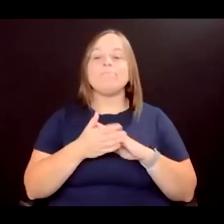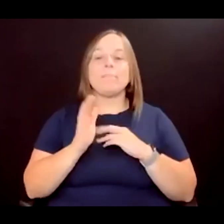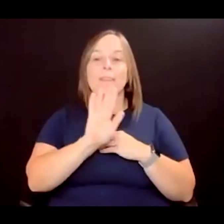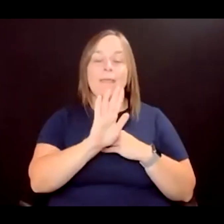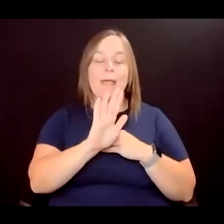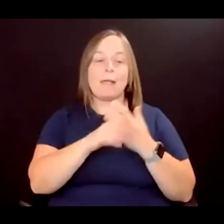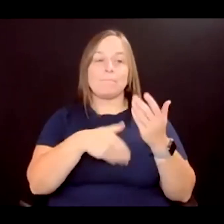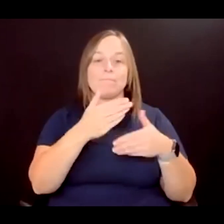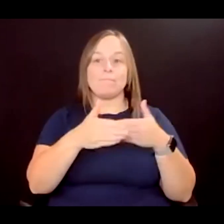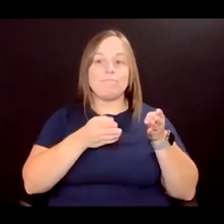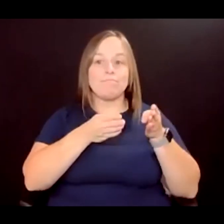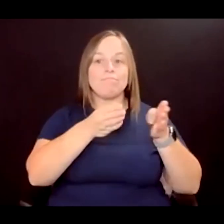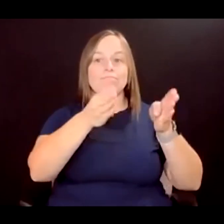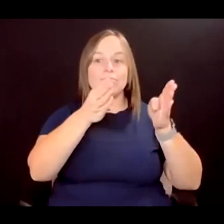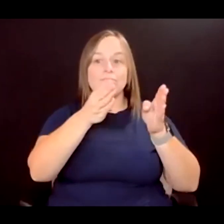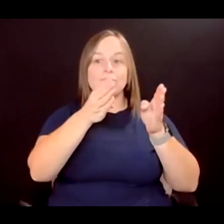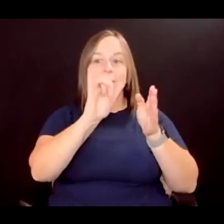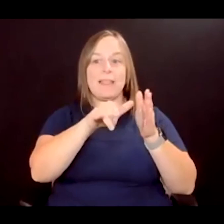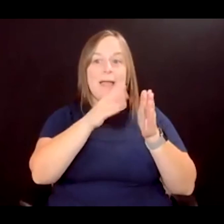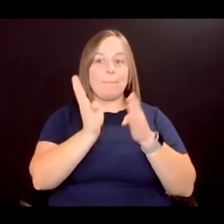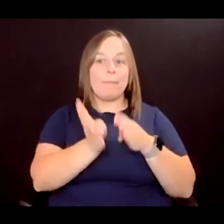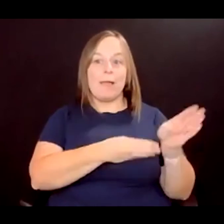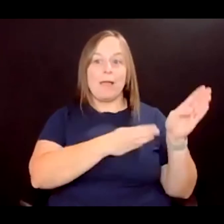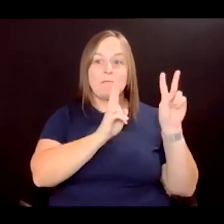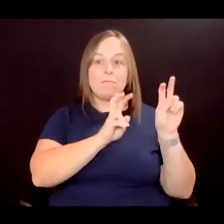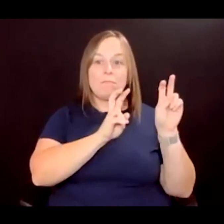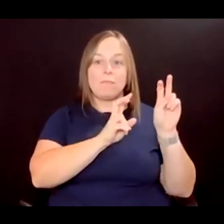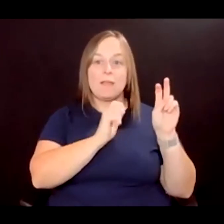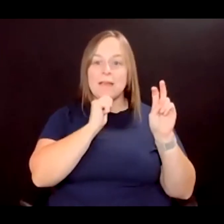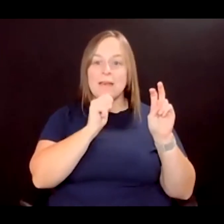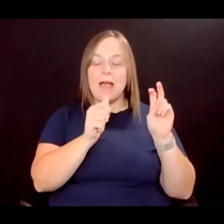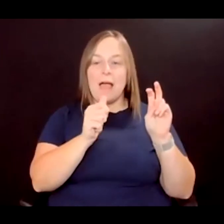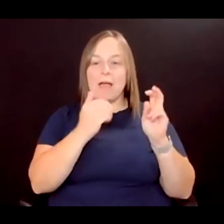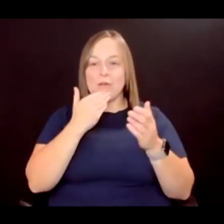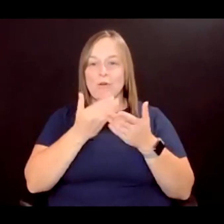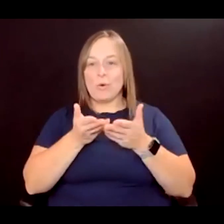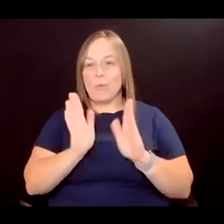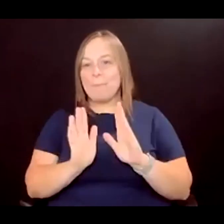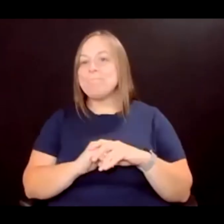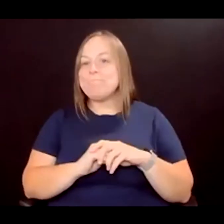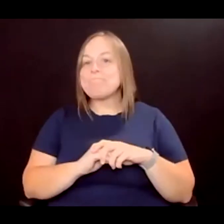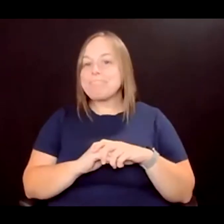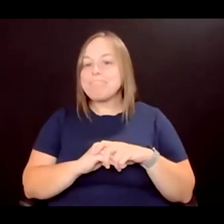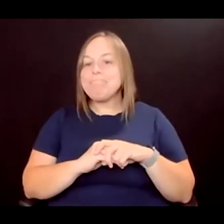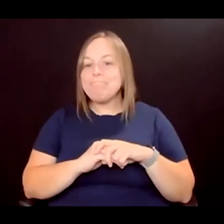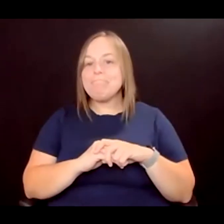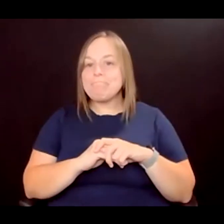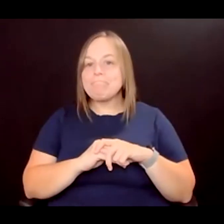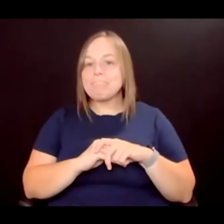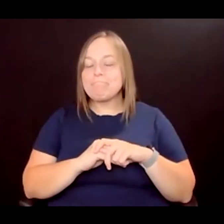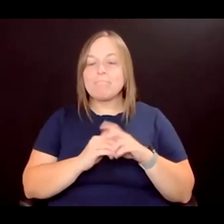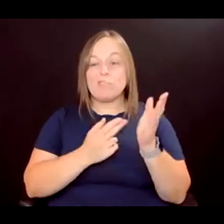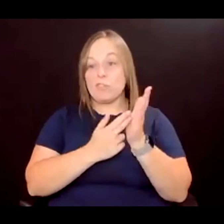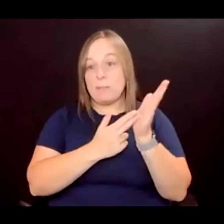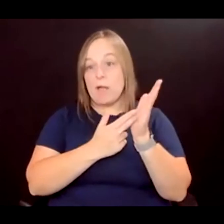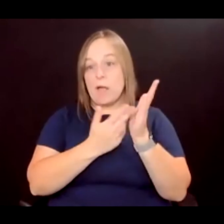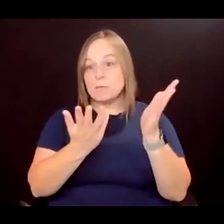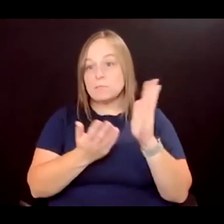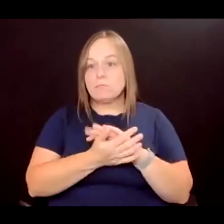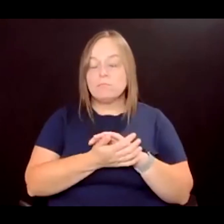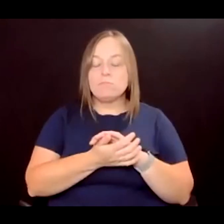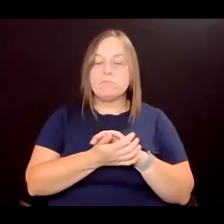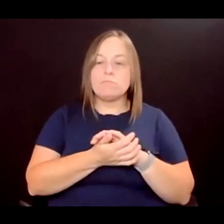what they know. And so we've got to have people like the ADA committee in Albany to say, wait a minute, this is an issue and we're going to